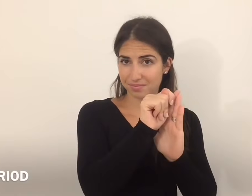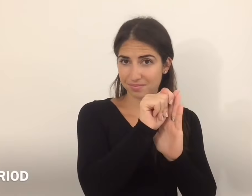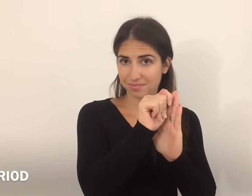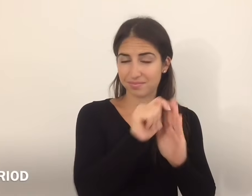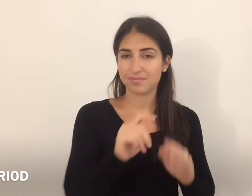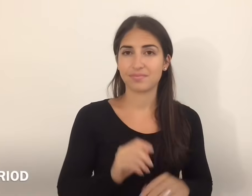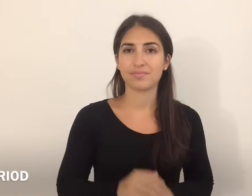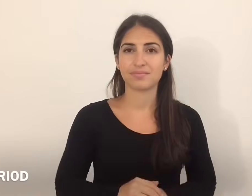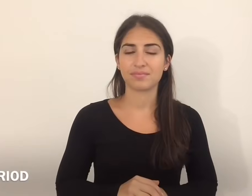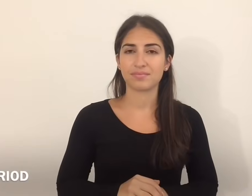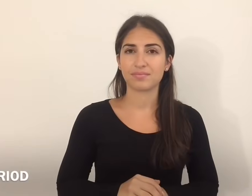Period.